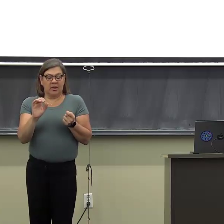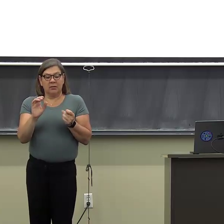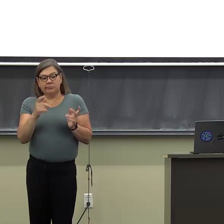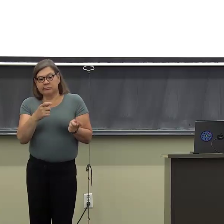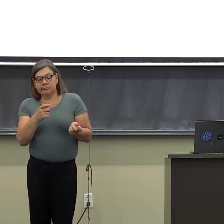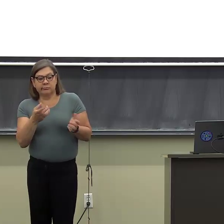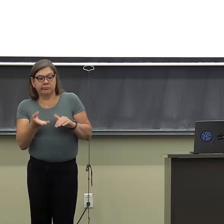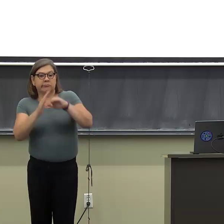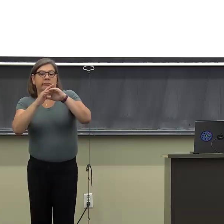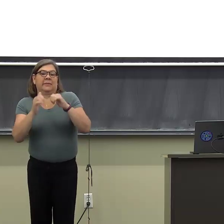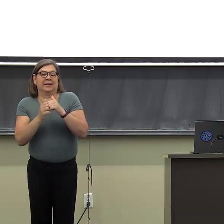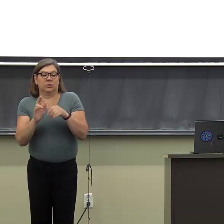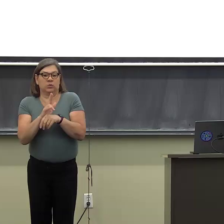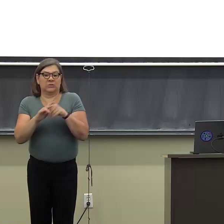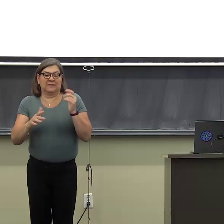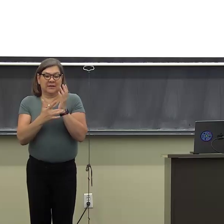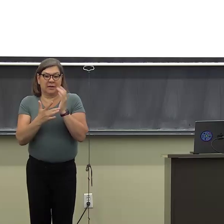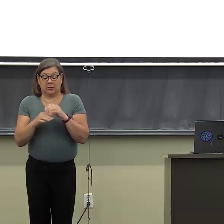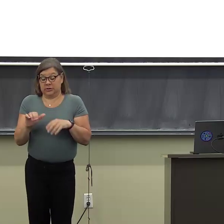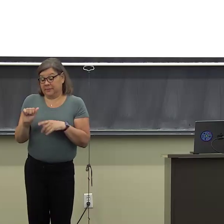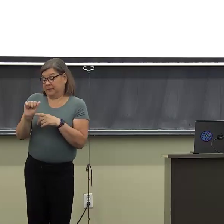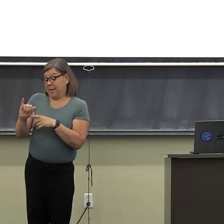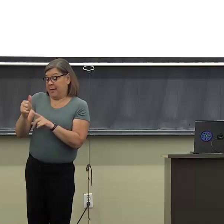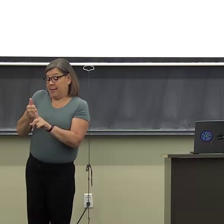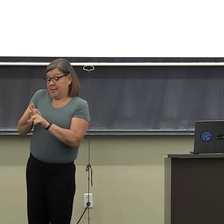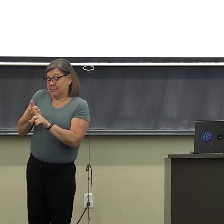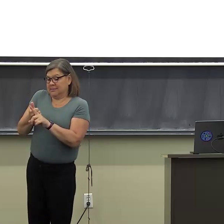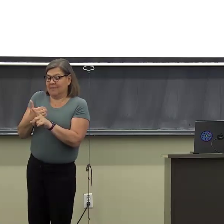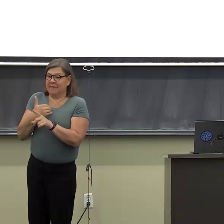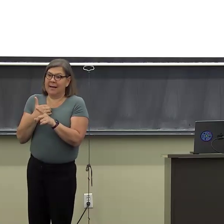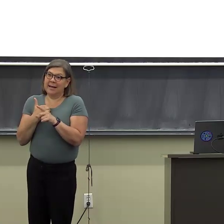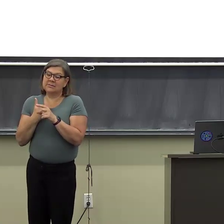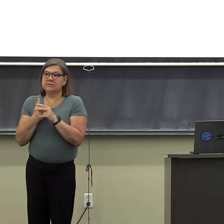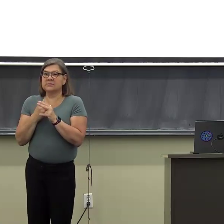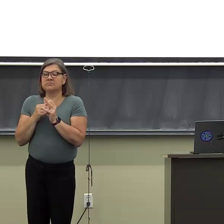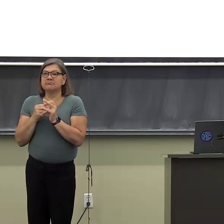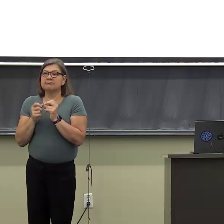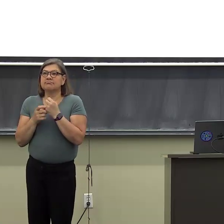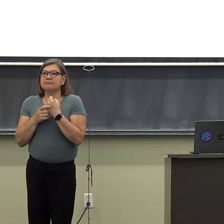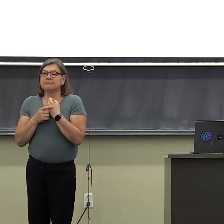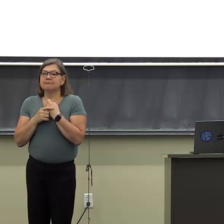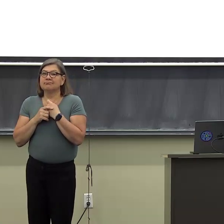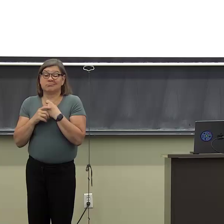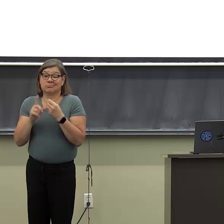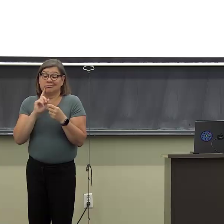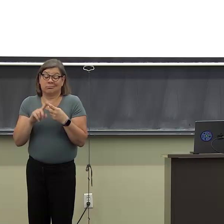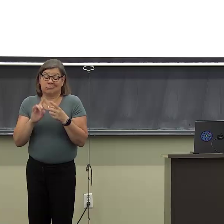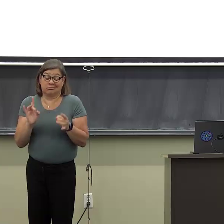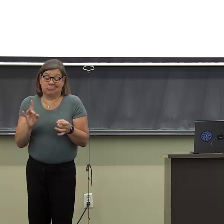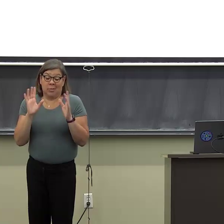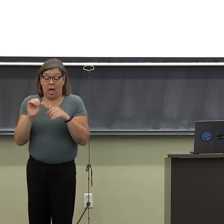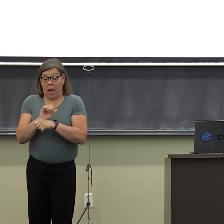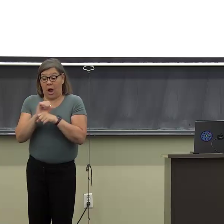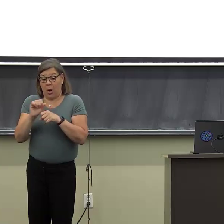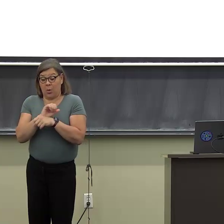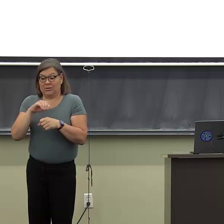I'm going to end by saying that AI has been I really have despised working on. I've worked with and on